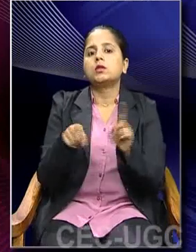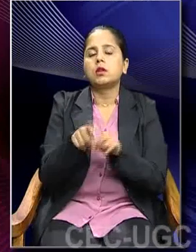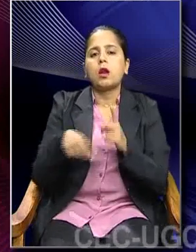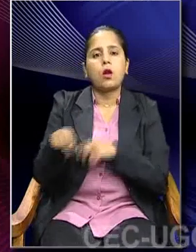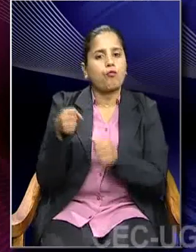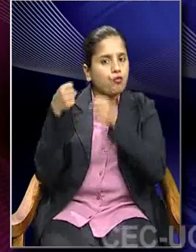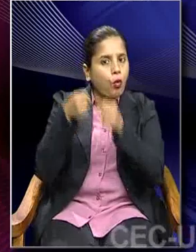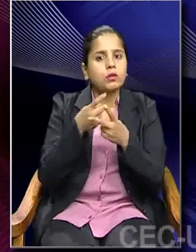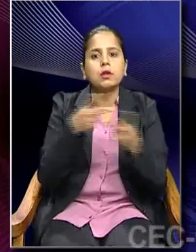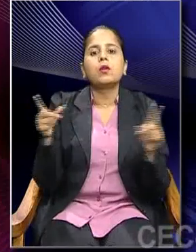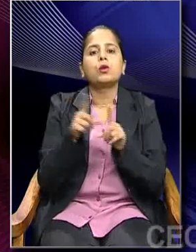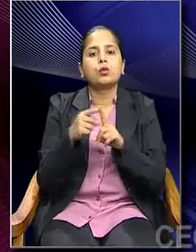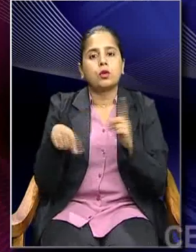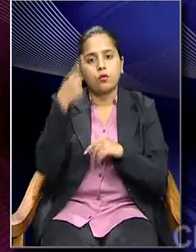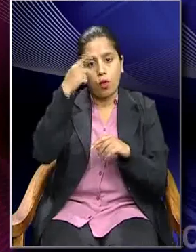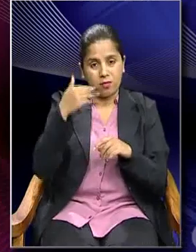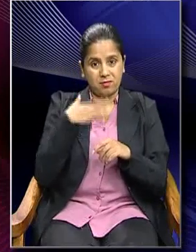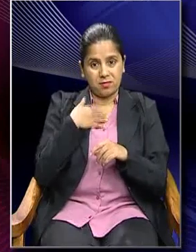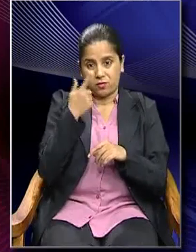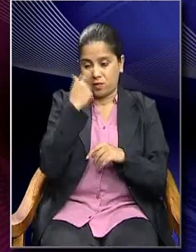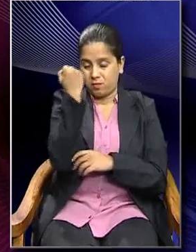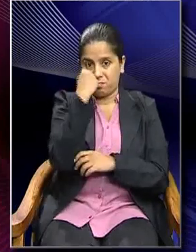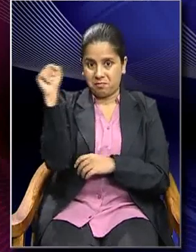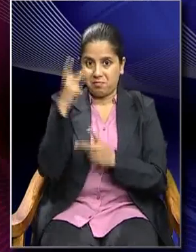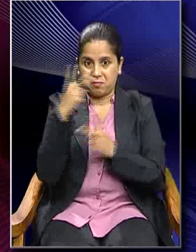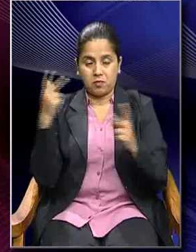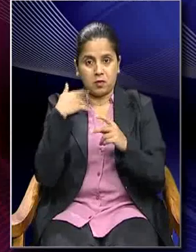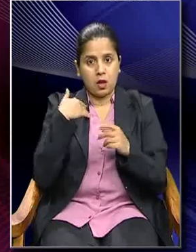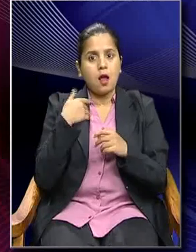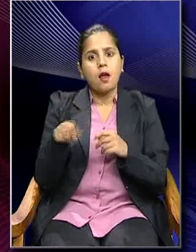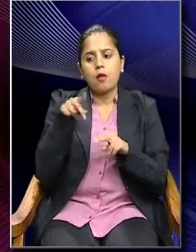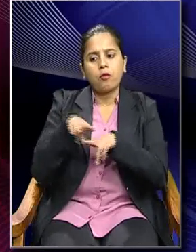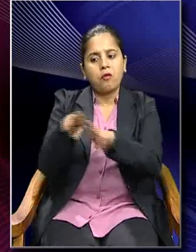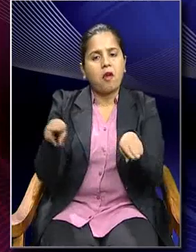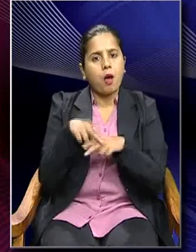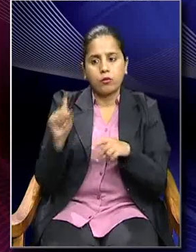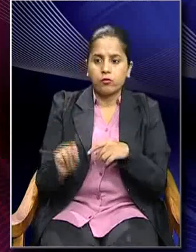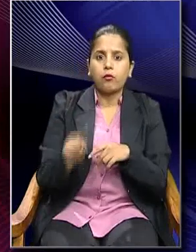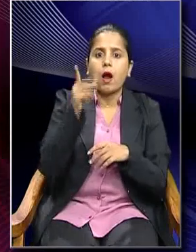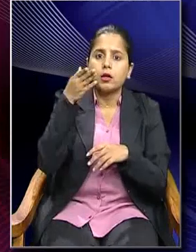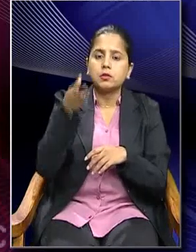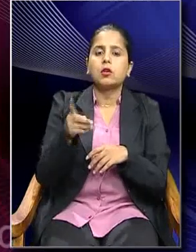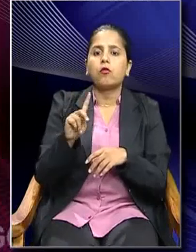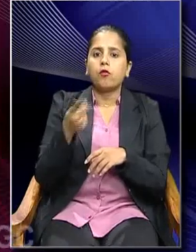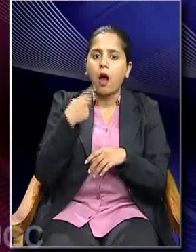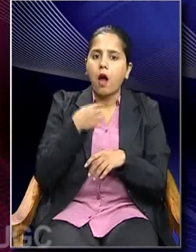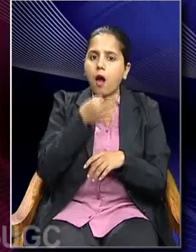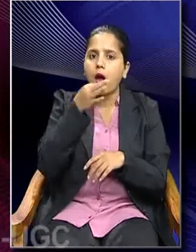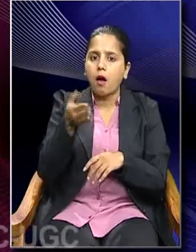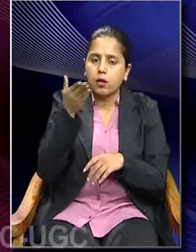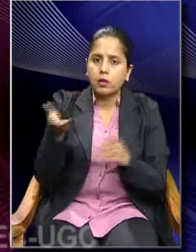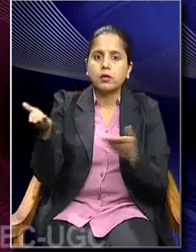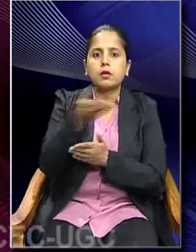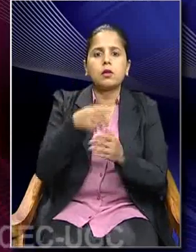rule. So from a feminist perspective, people say the family is the first institutions where the norms